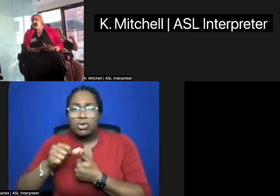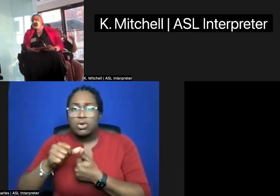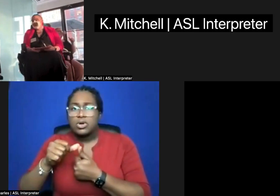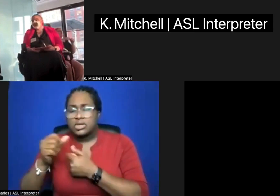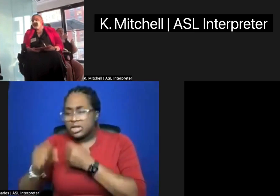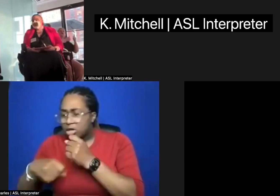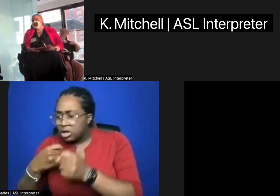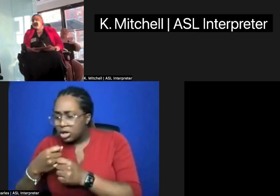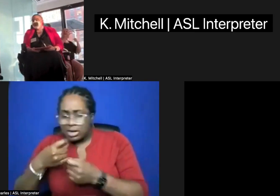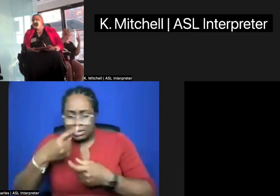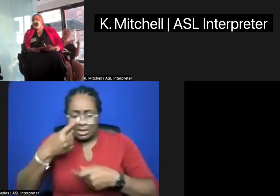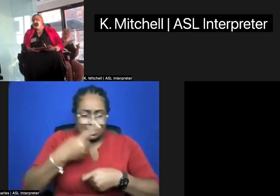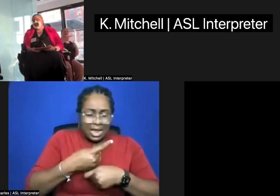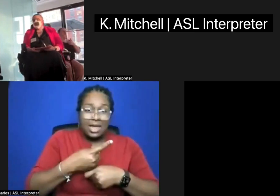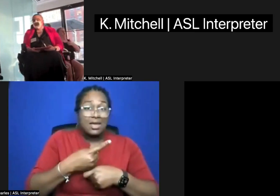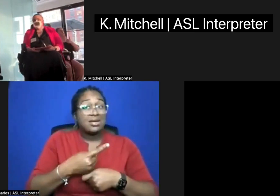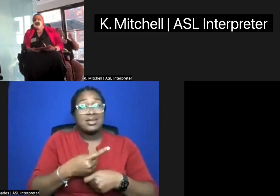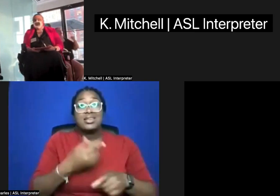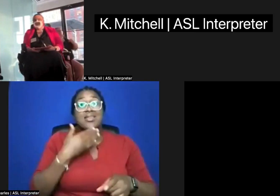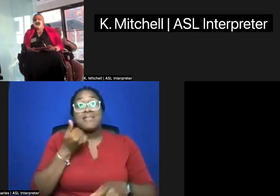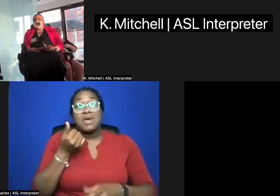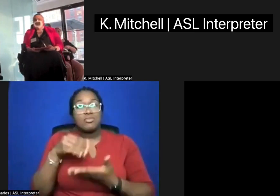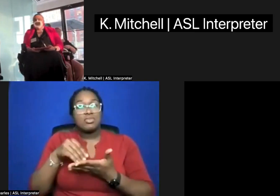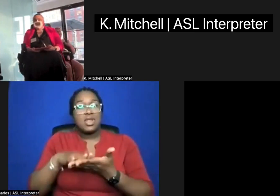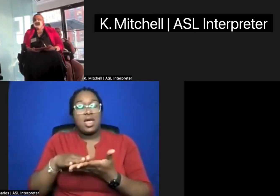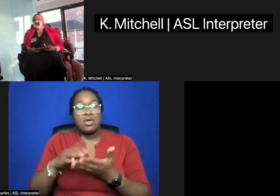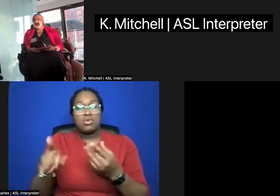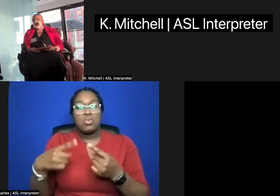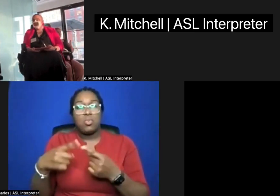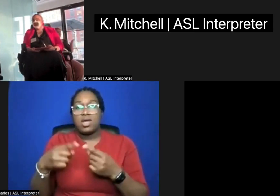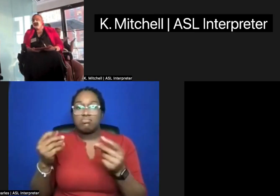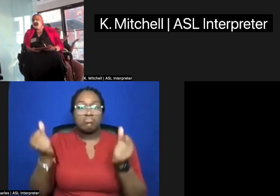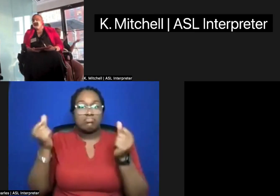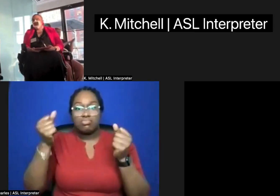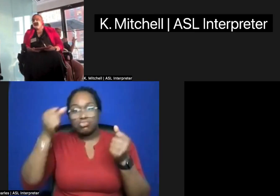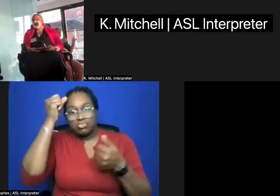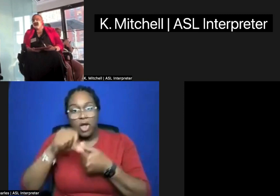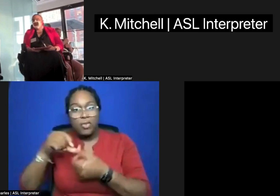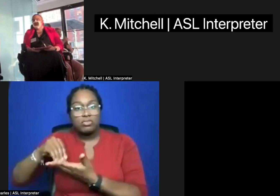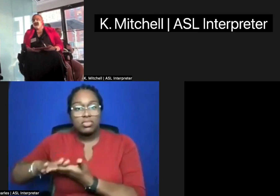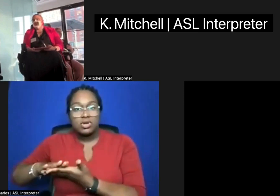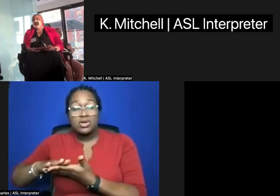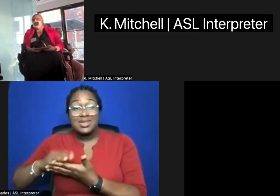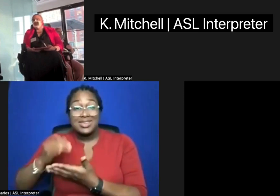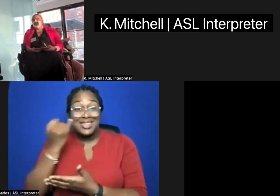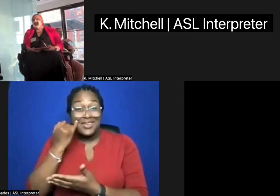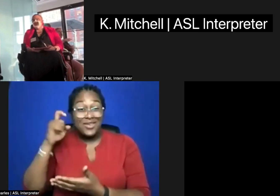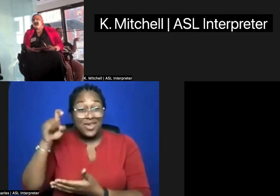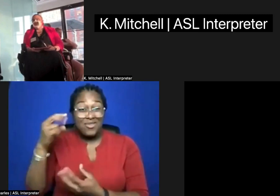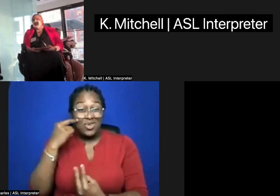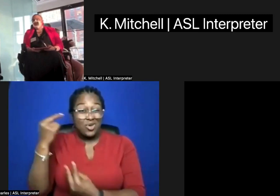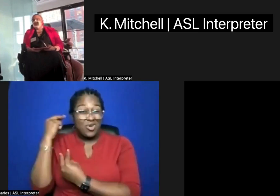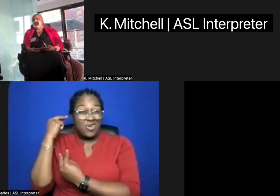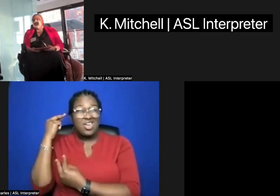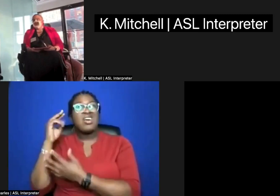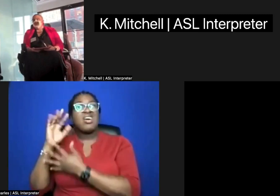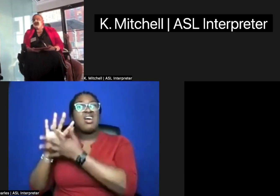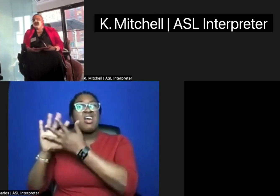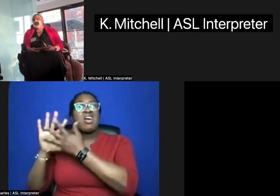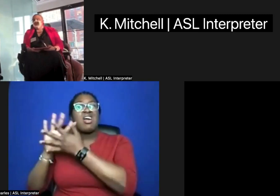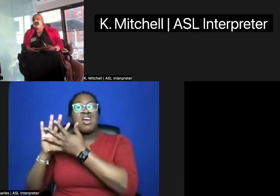good to record it when it's fresh, because if you have to go back, that can be re-traumatizing. And so, part